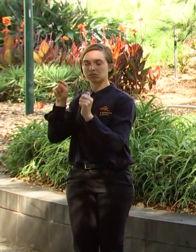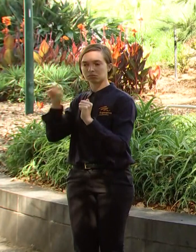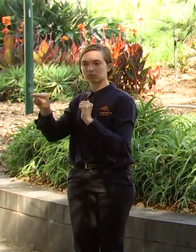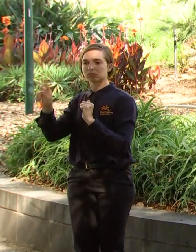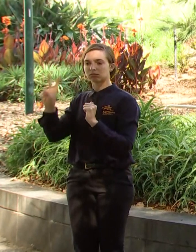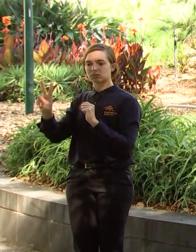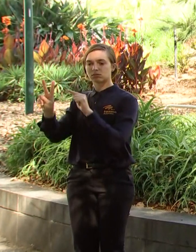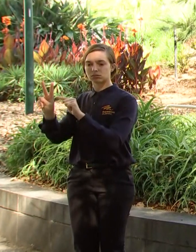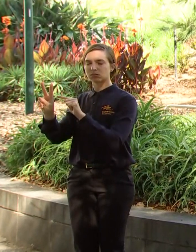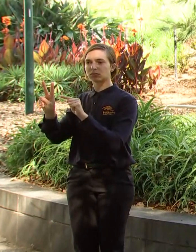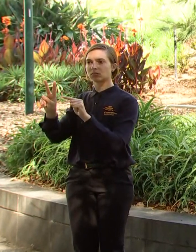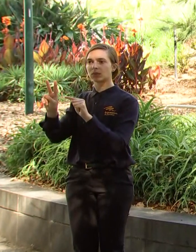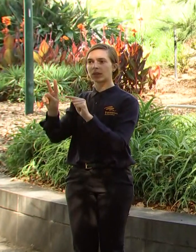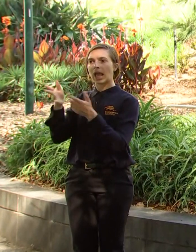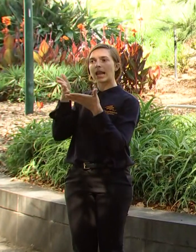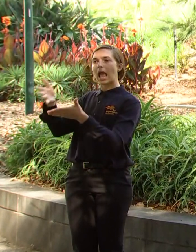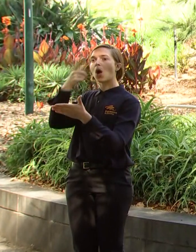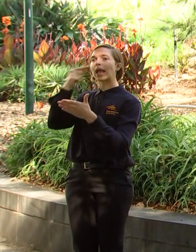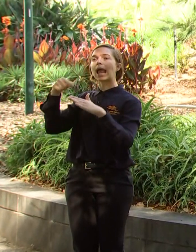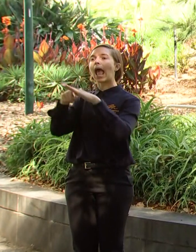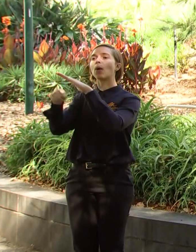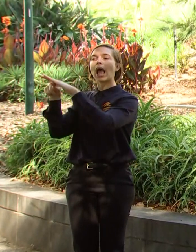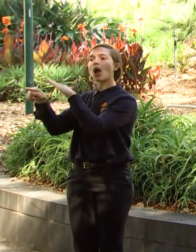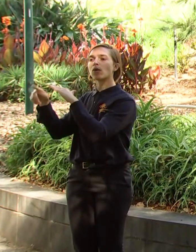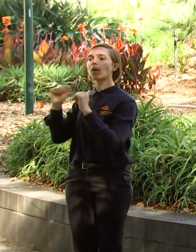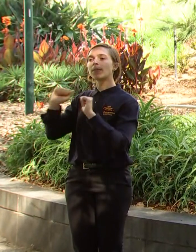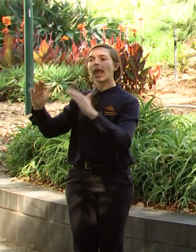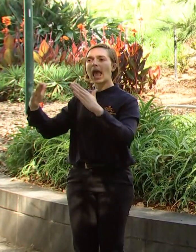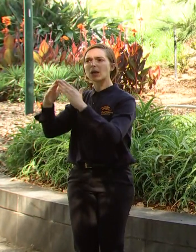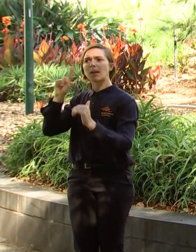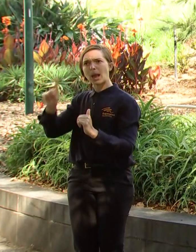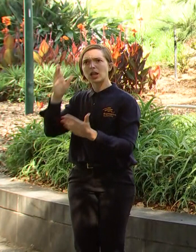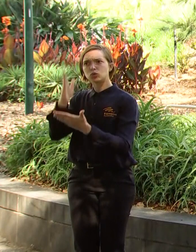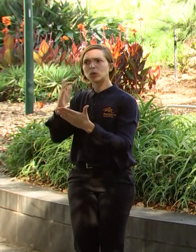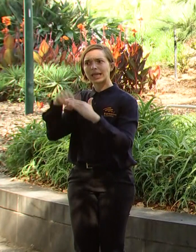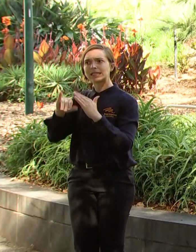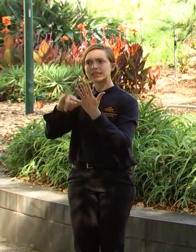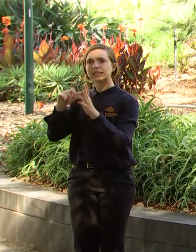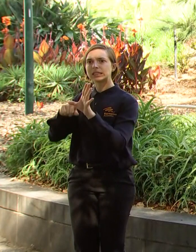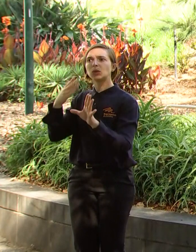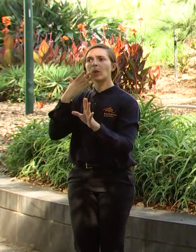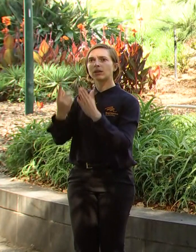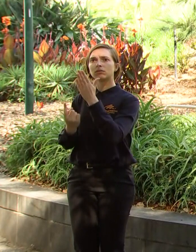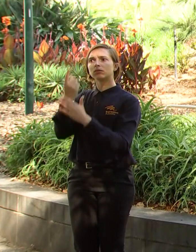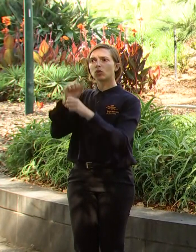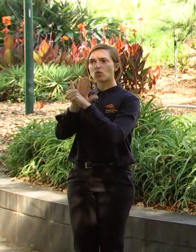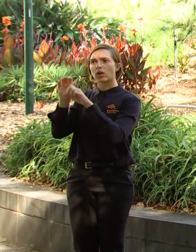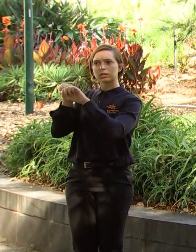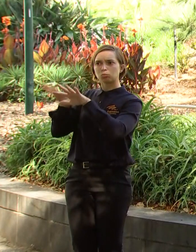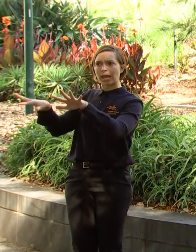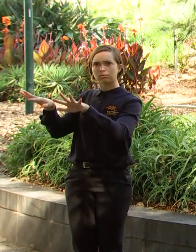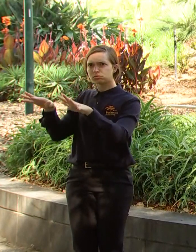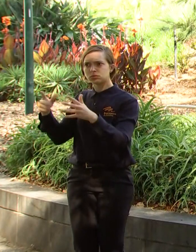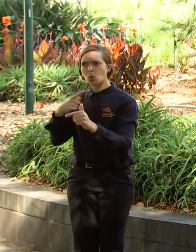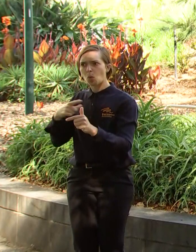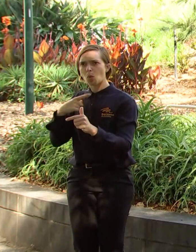instead of being detained. Is that your understanding? I've got no advice on... I've sent the details to your office yesterday. Yeah, well, many people send